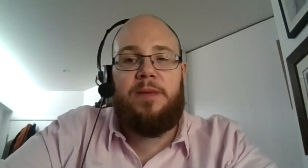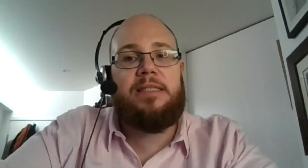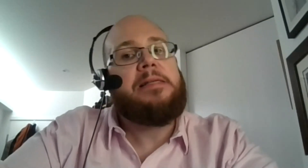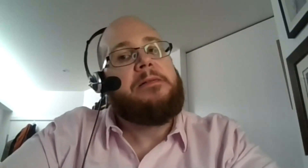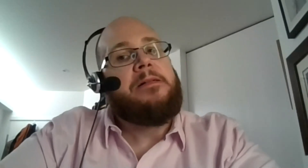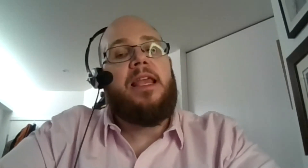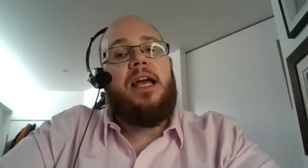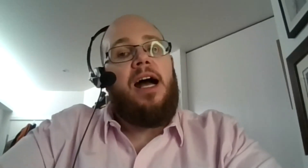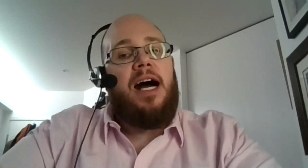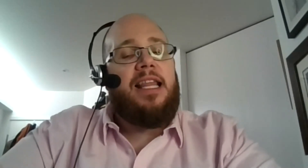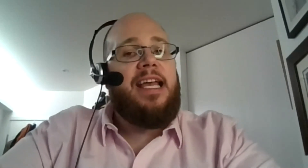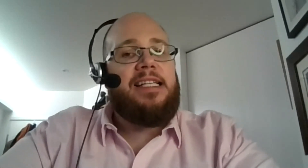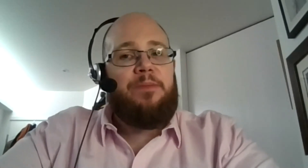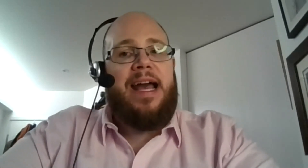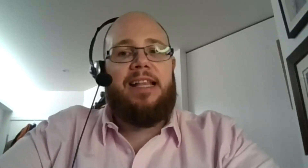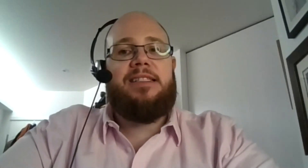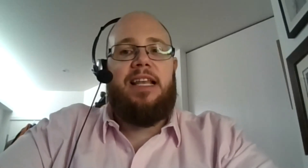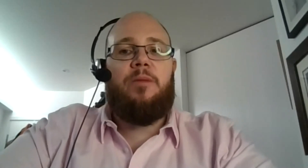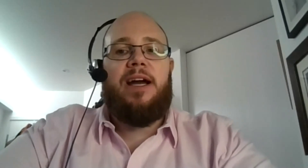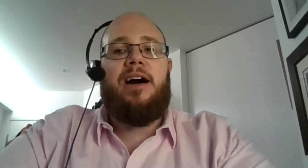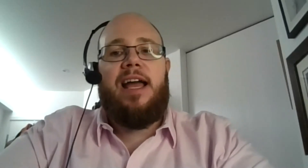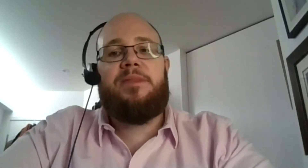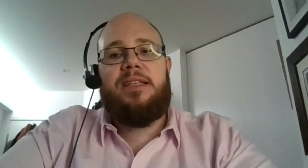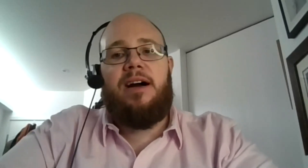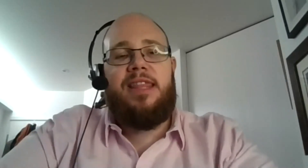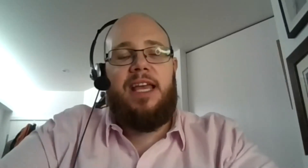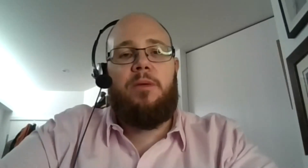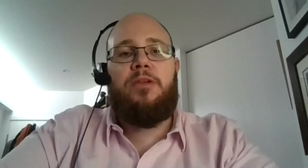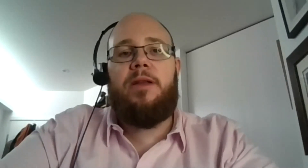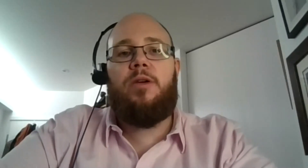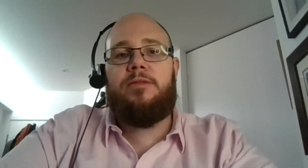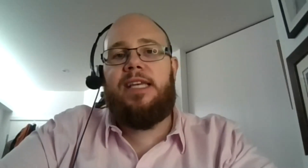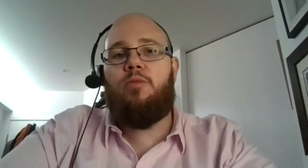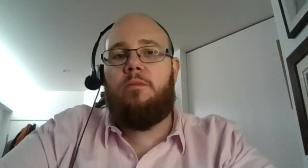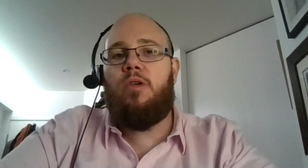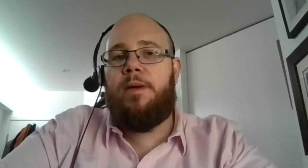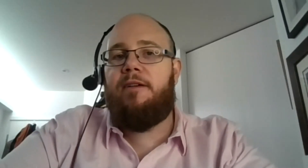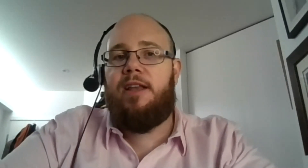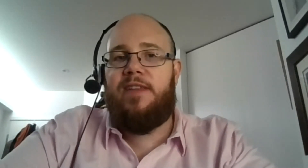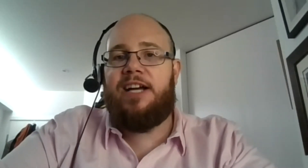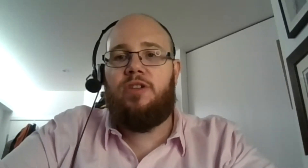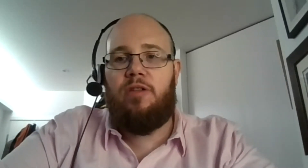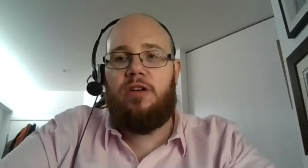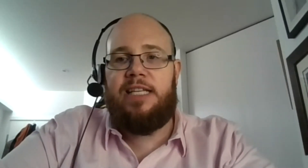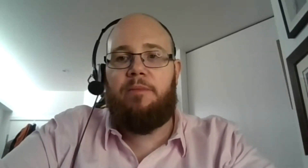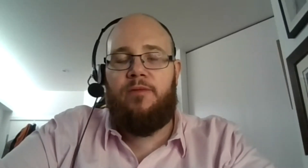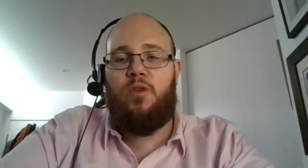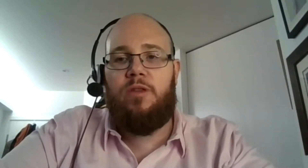Christmas? I think it depends a little bit. I think we probably will see one more period of national lockdown before this